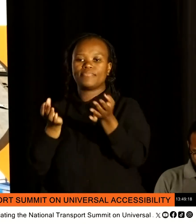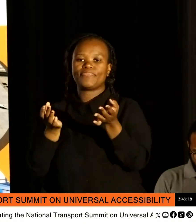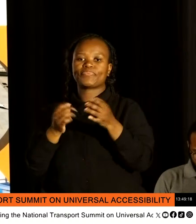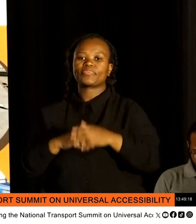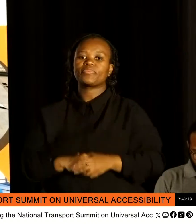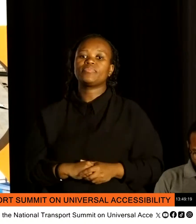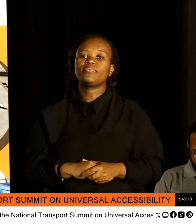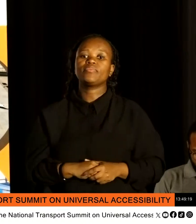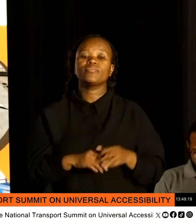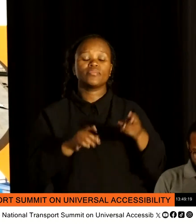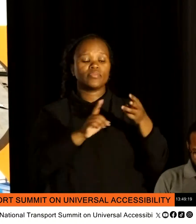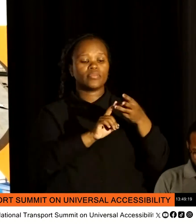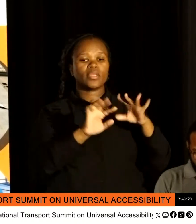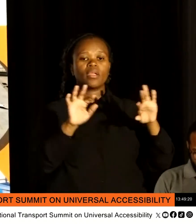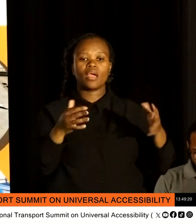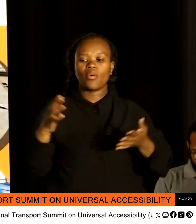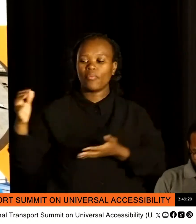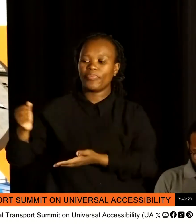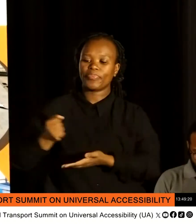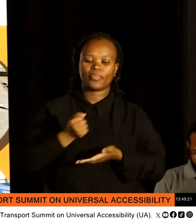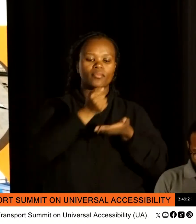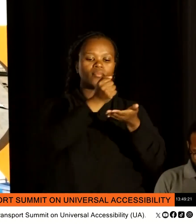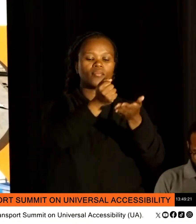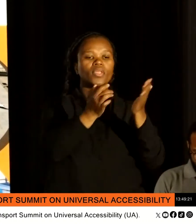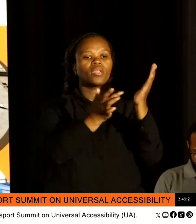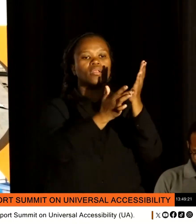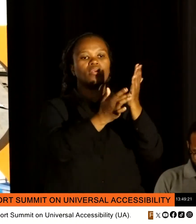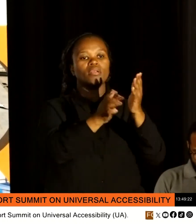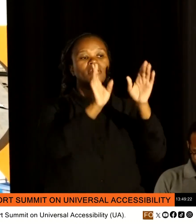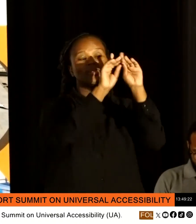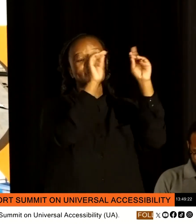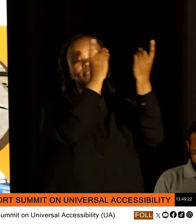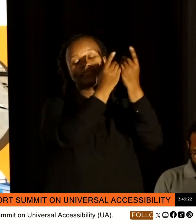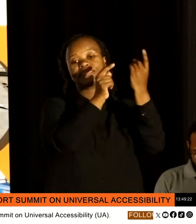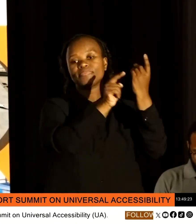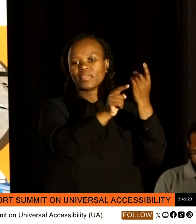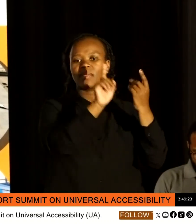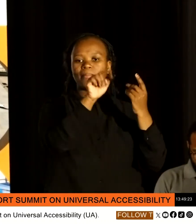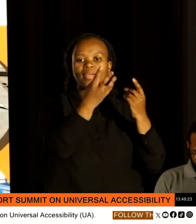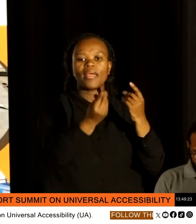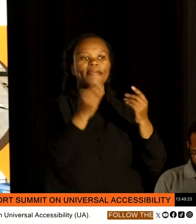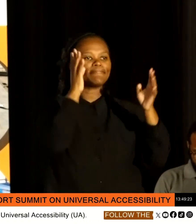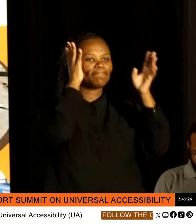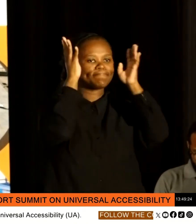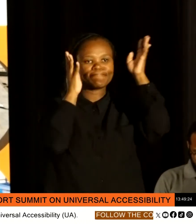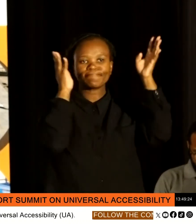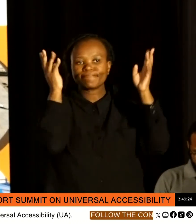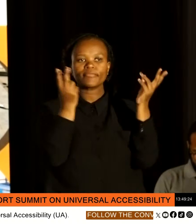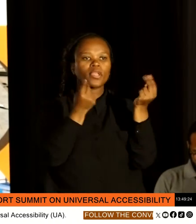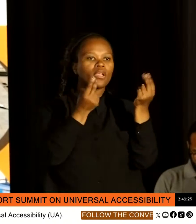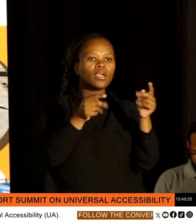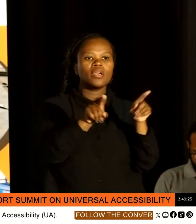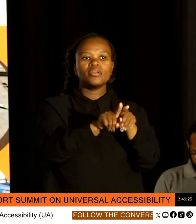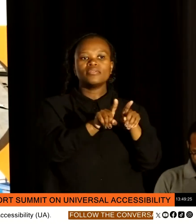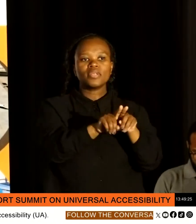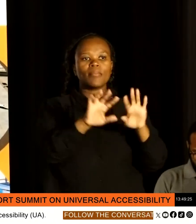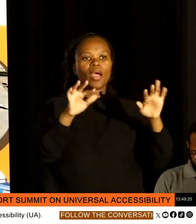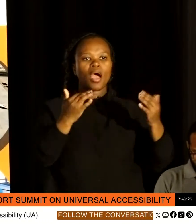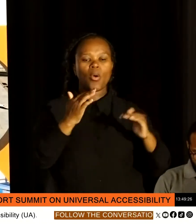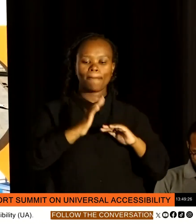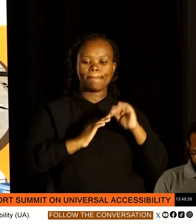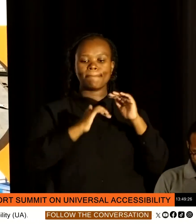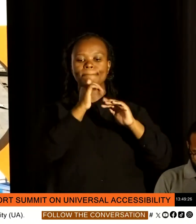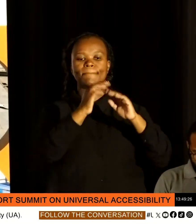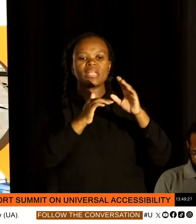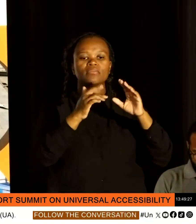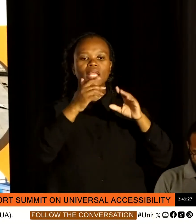In terms of investment in technology, the department must embrace innovative technologies such as mobile applications with built-in